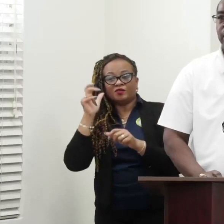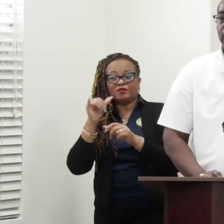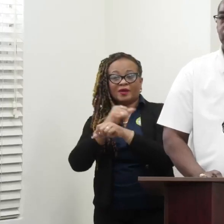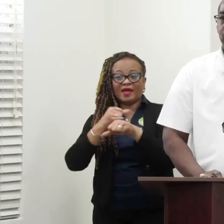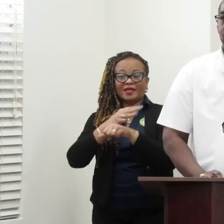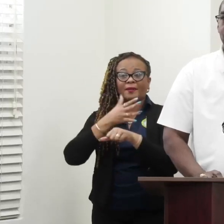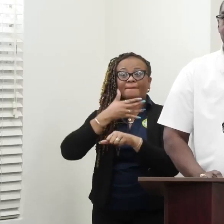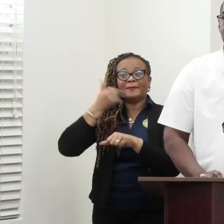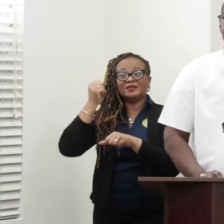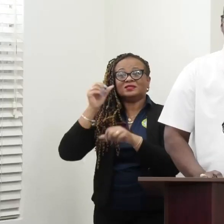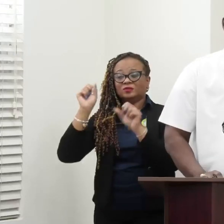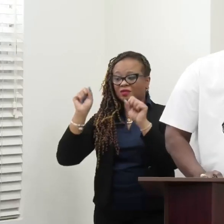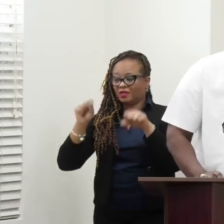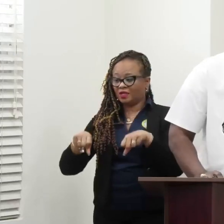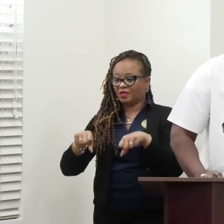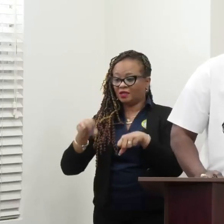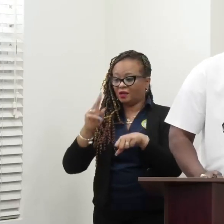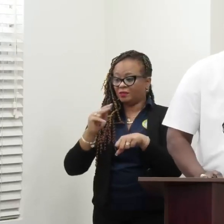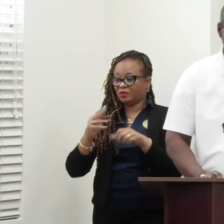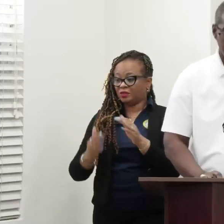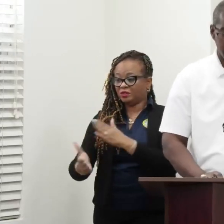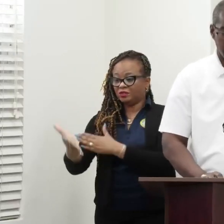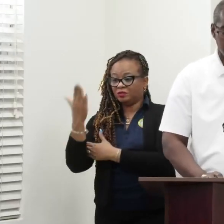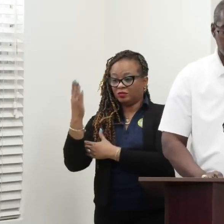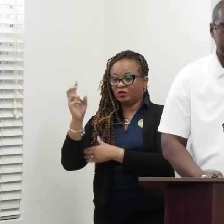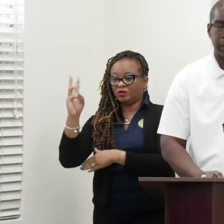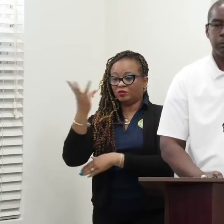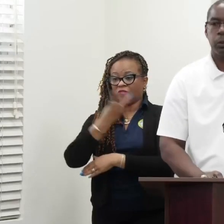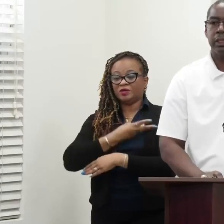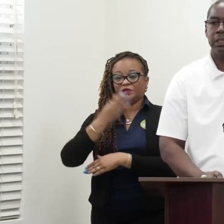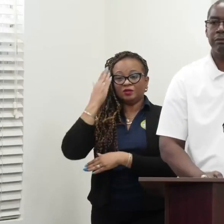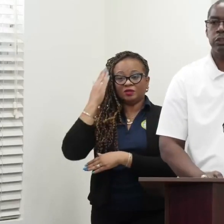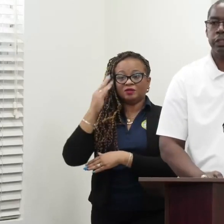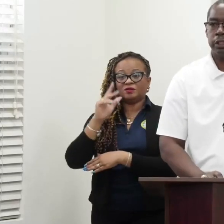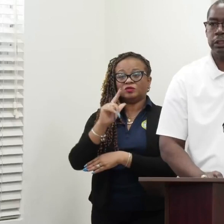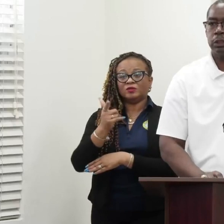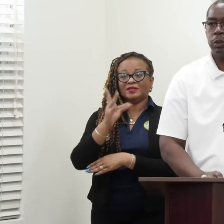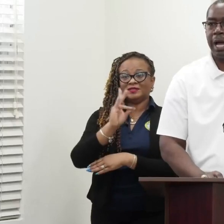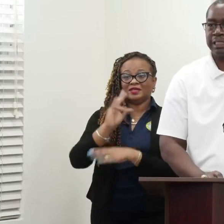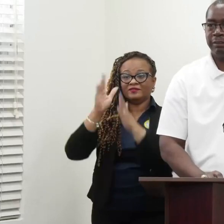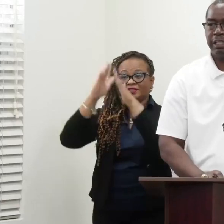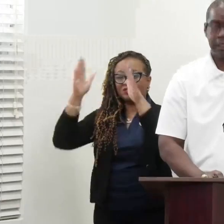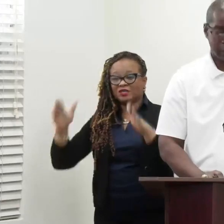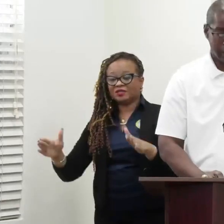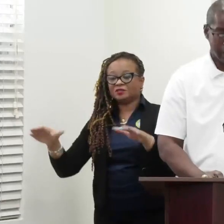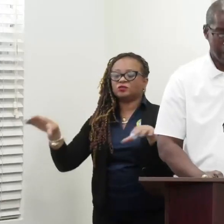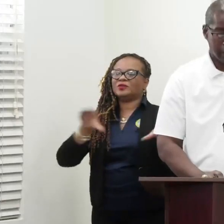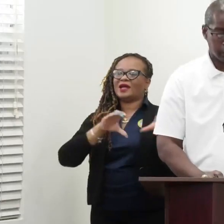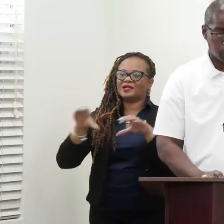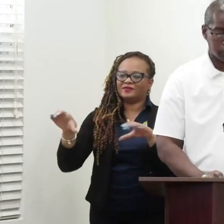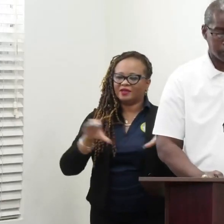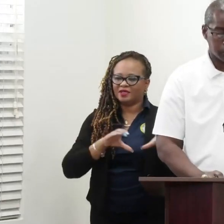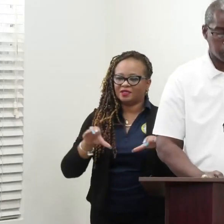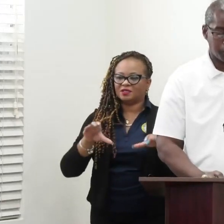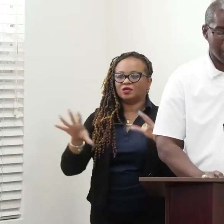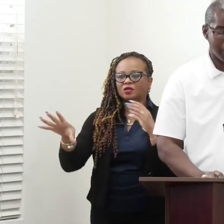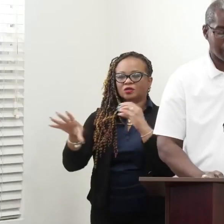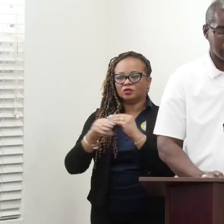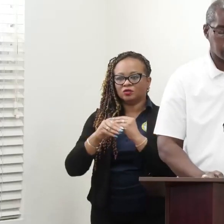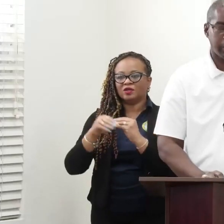can. Up to this morning, we know that some 27 shelters were activated, and a total of